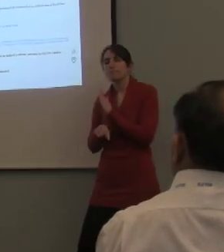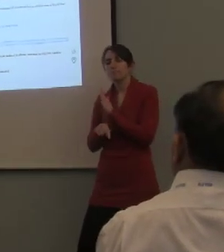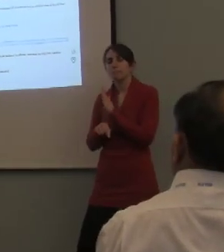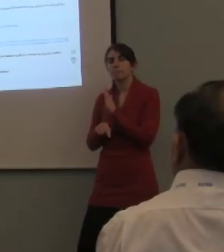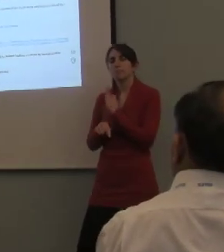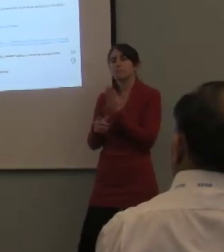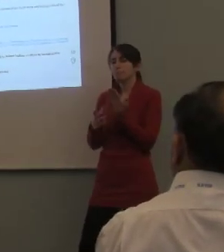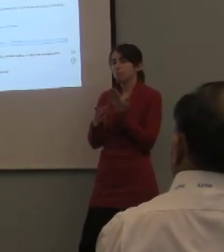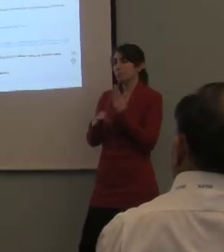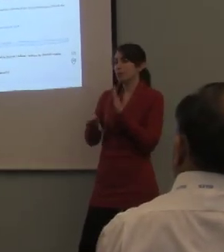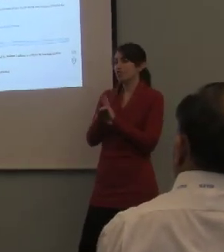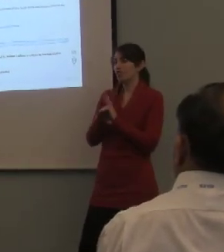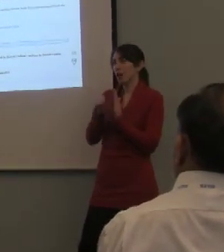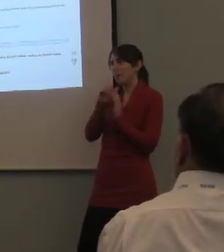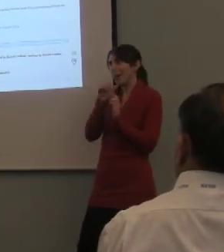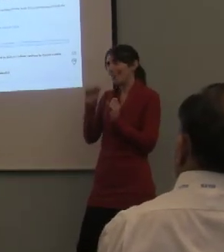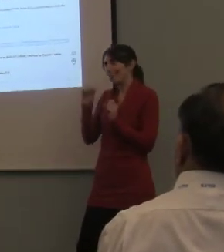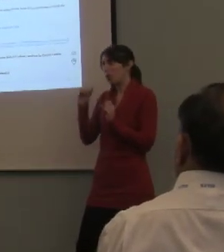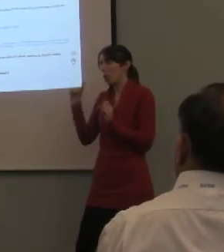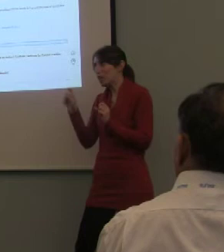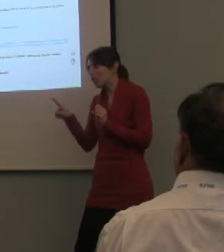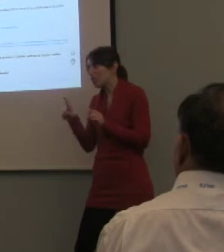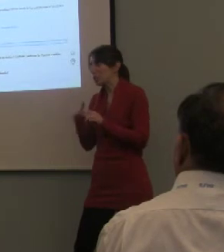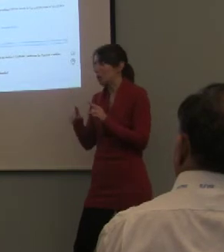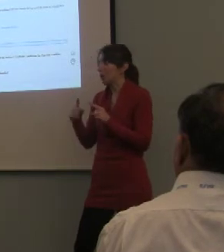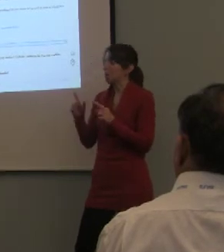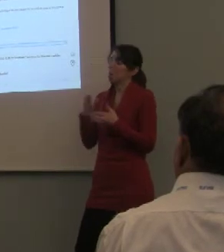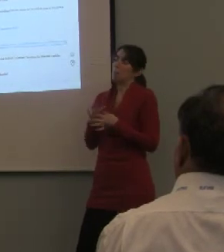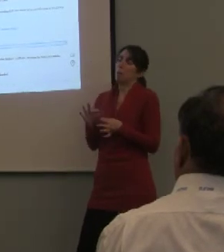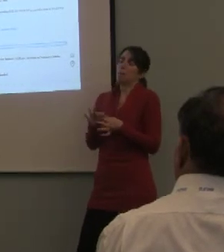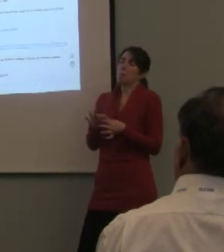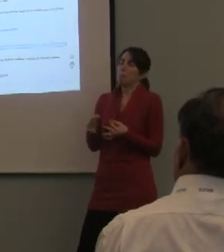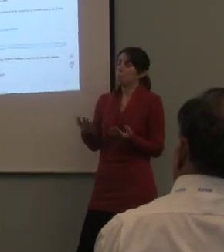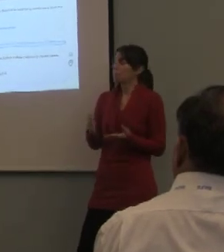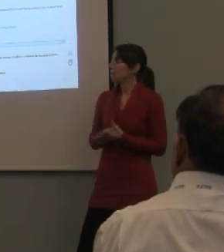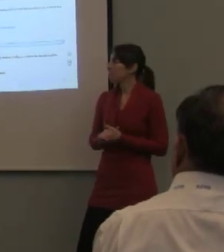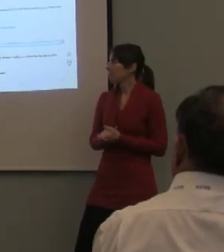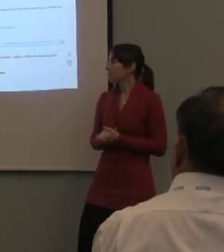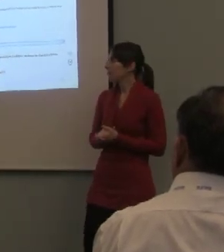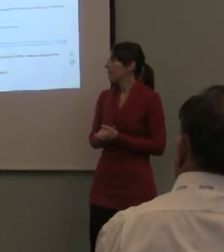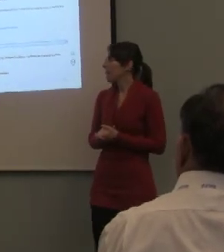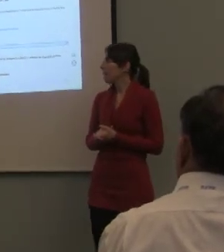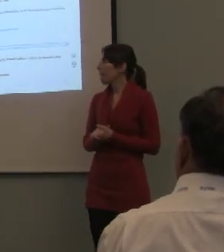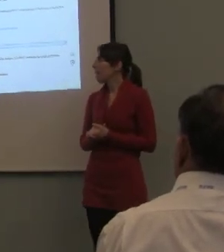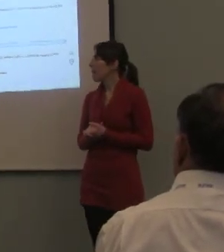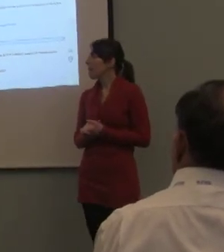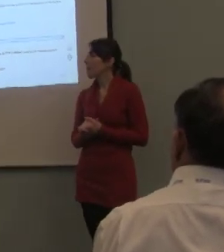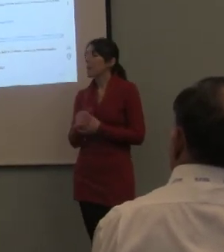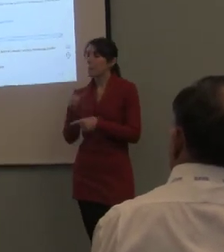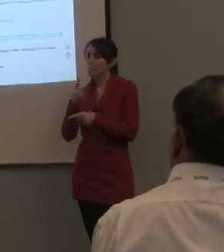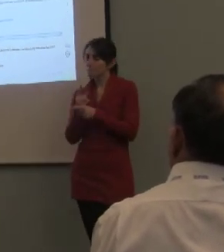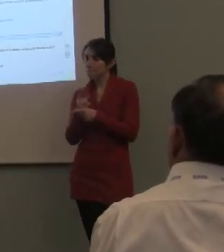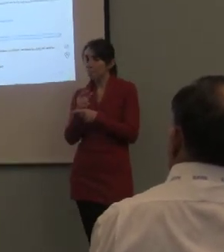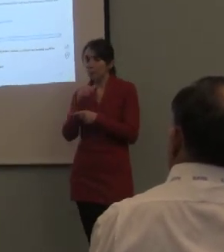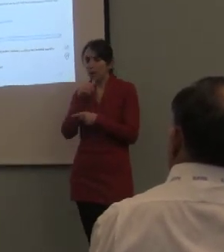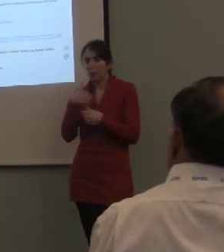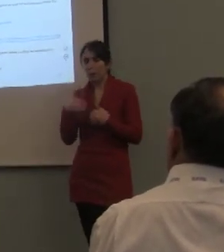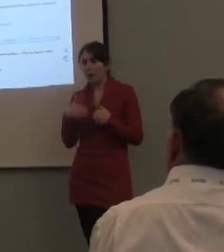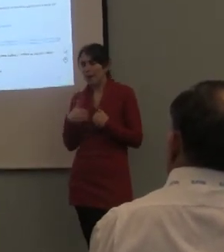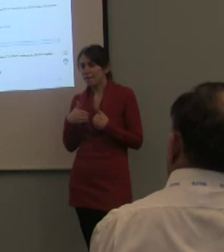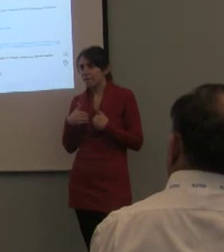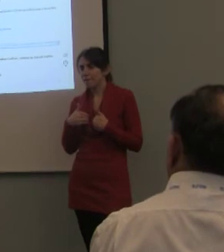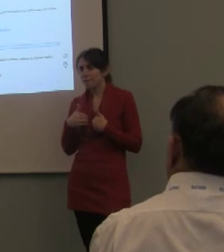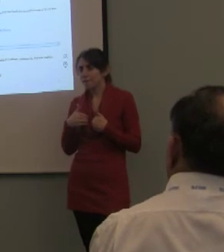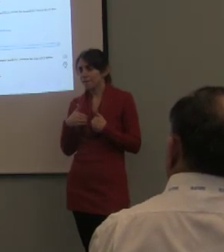but I think that's where your mind might have been partly. And Yes, yes. so, Absolutely, and I don't have